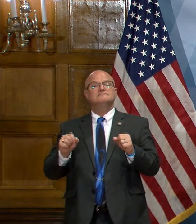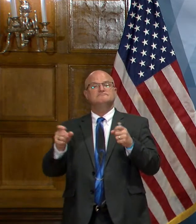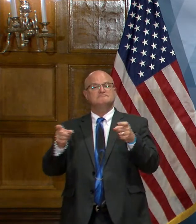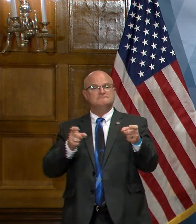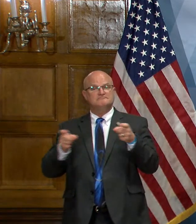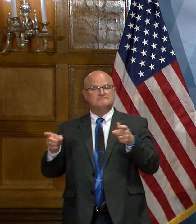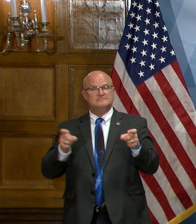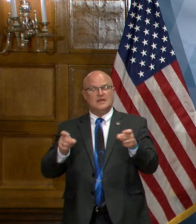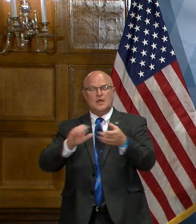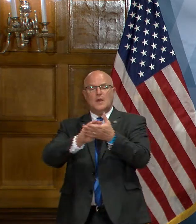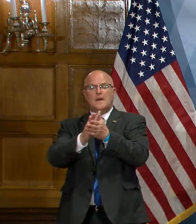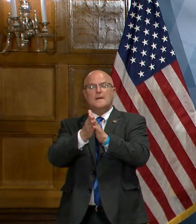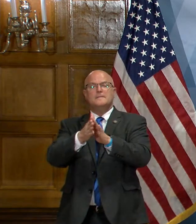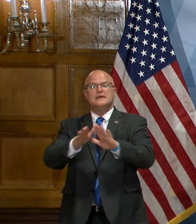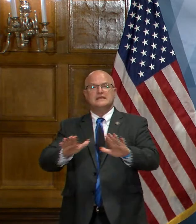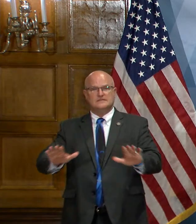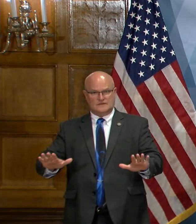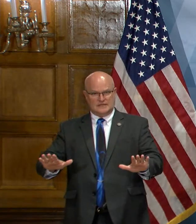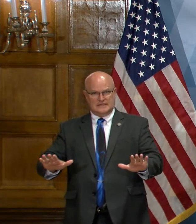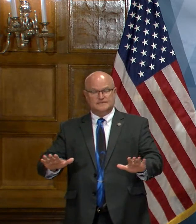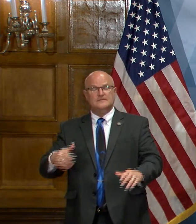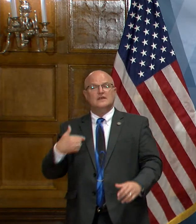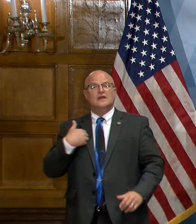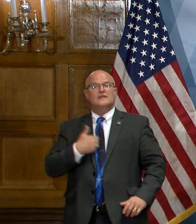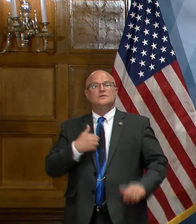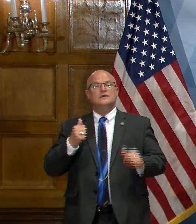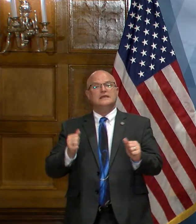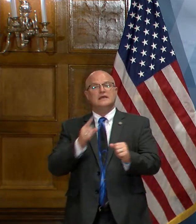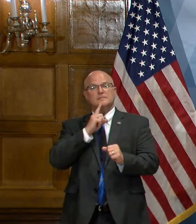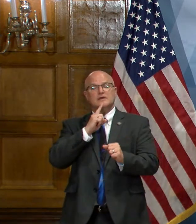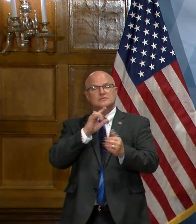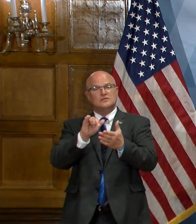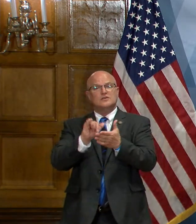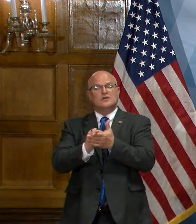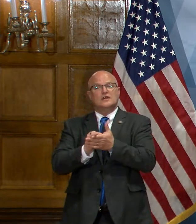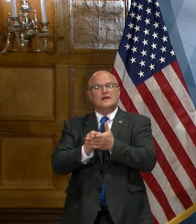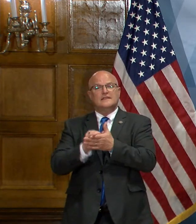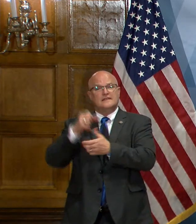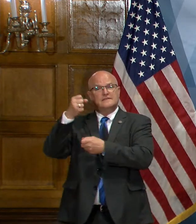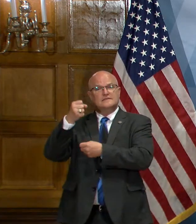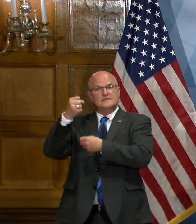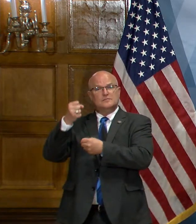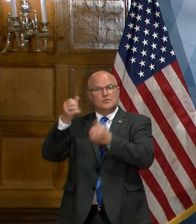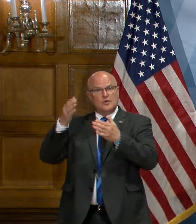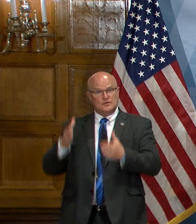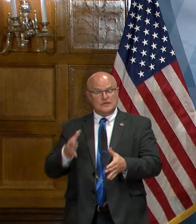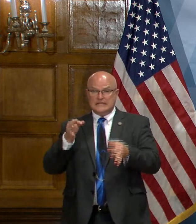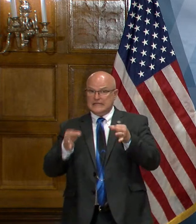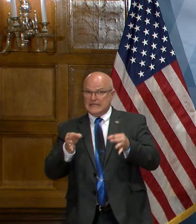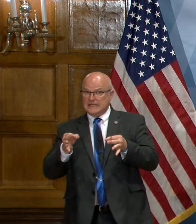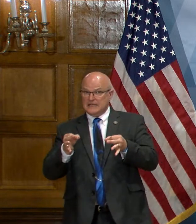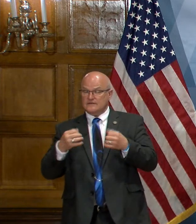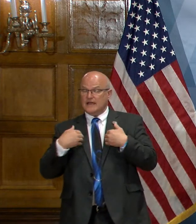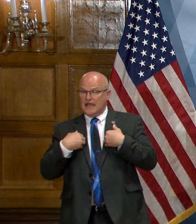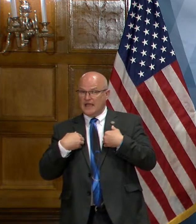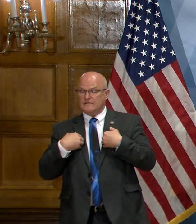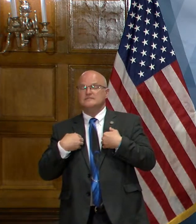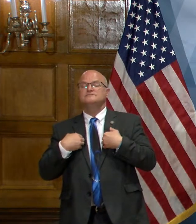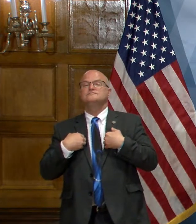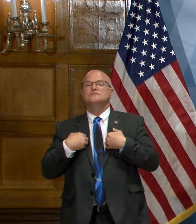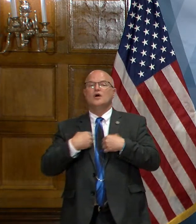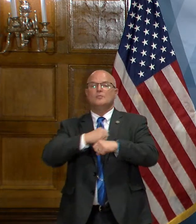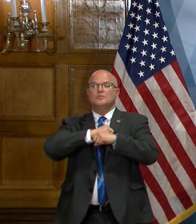handled peacefully, and that we can make sure that the protesters, if that is the case, are